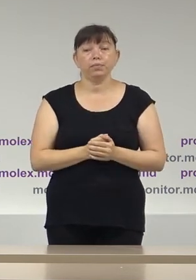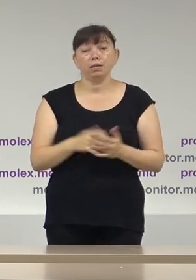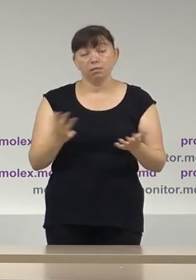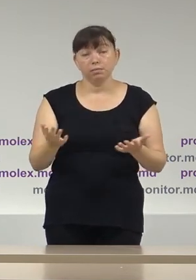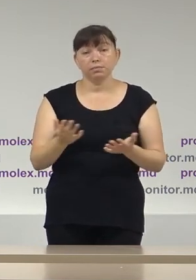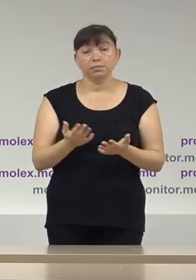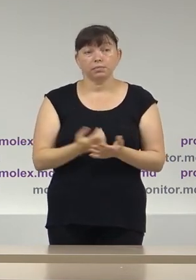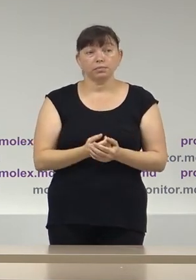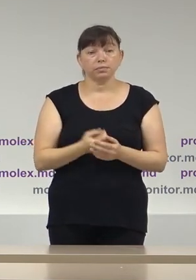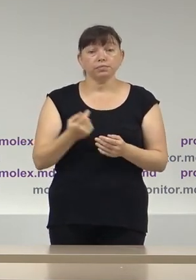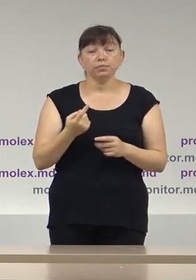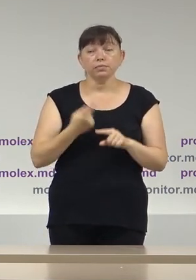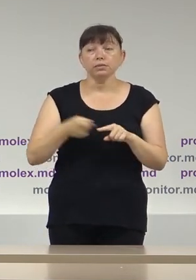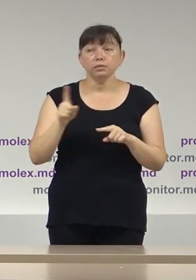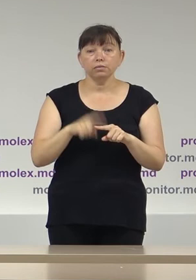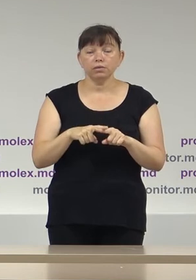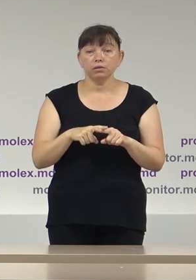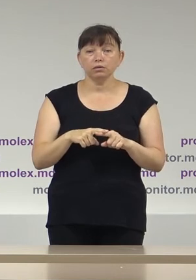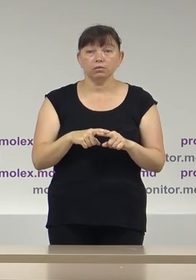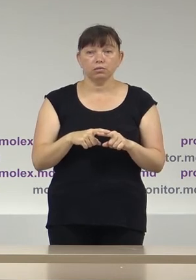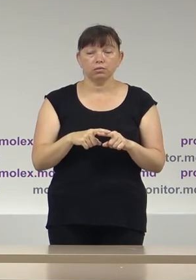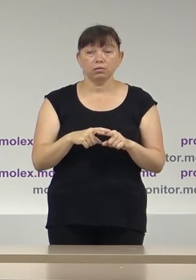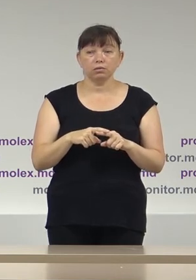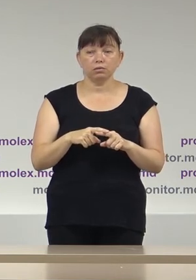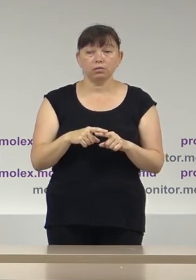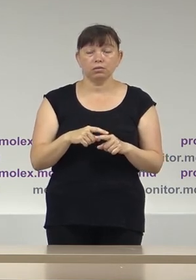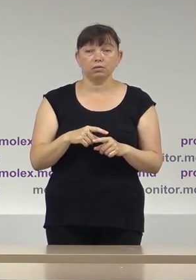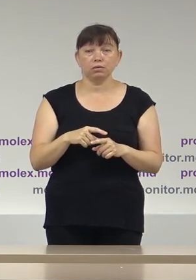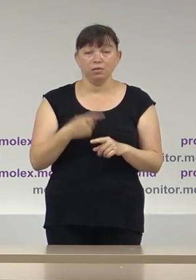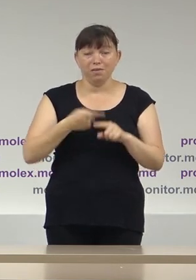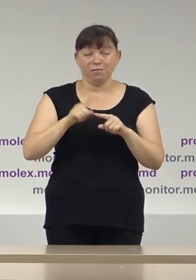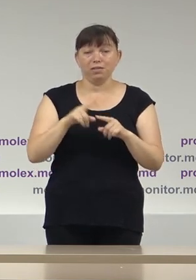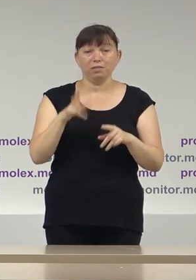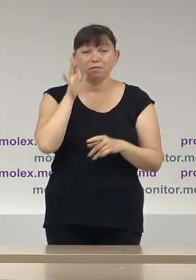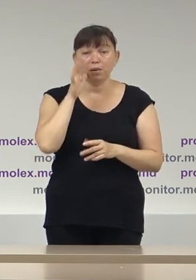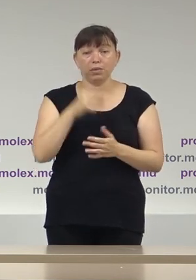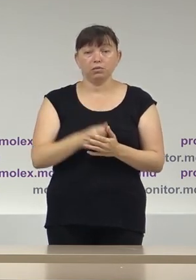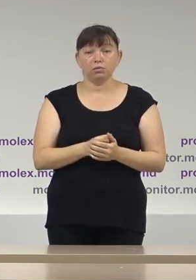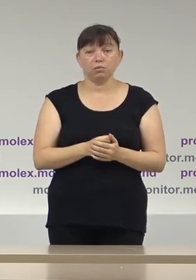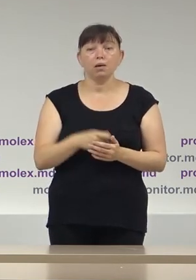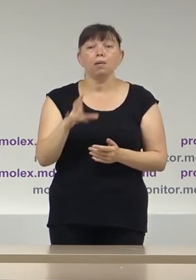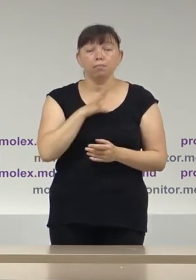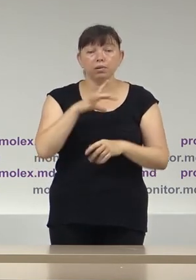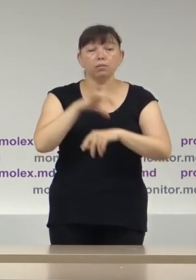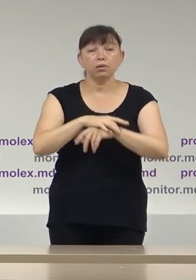but his attempt was prevented by representatives of law enforcement bodies. During that